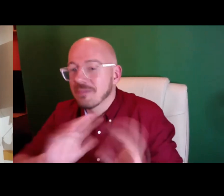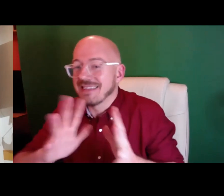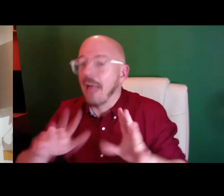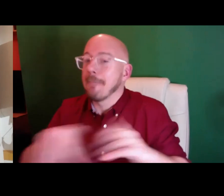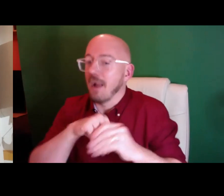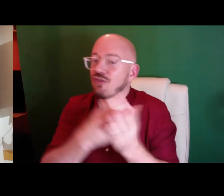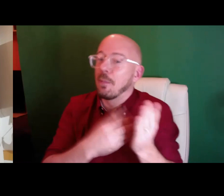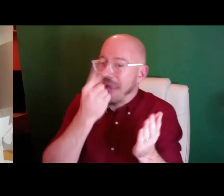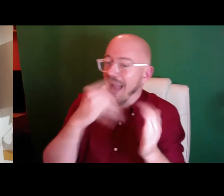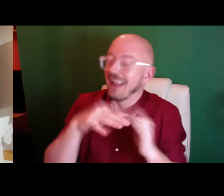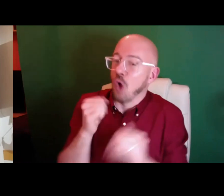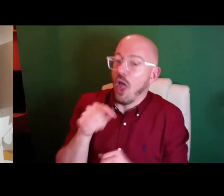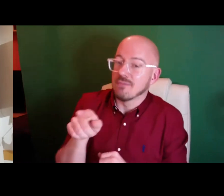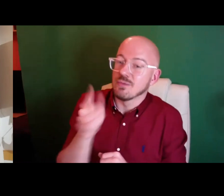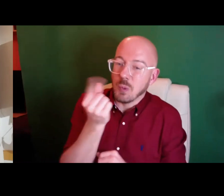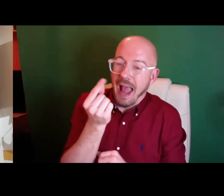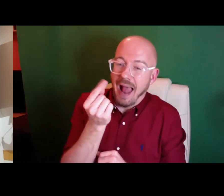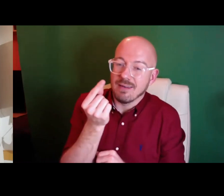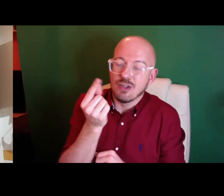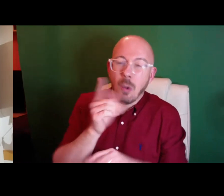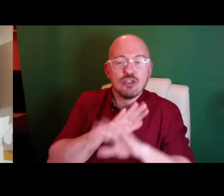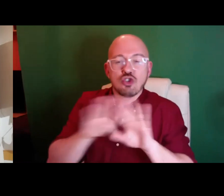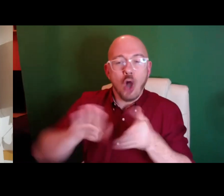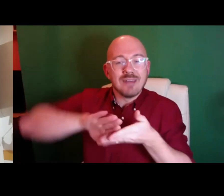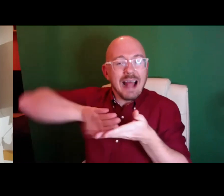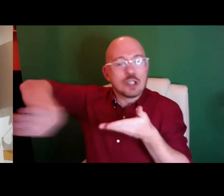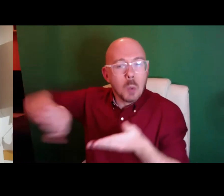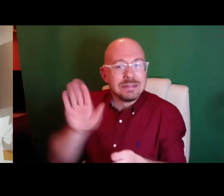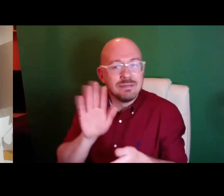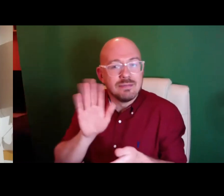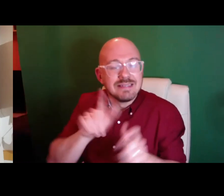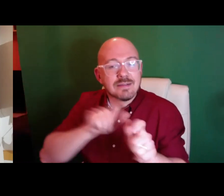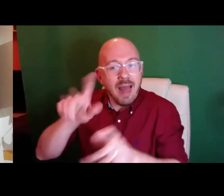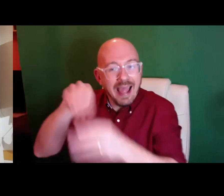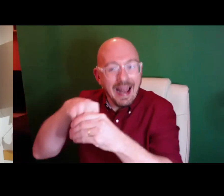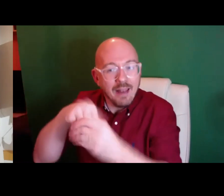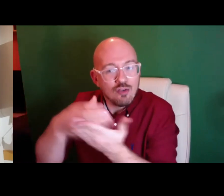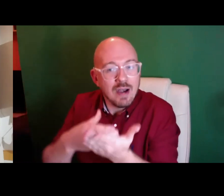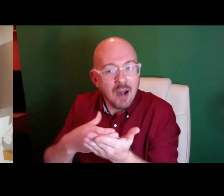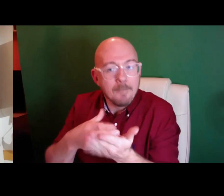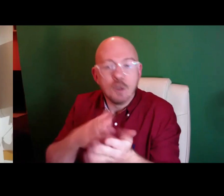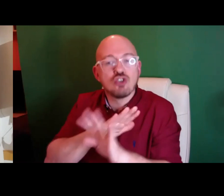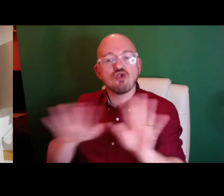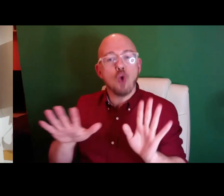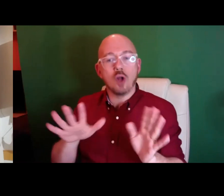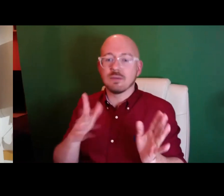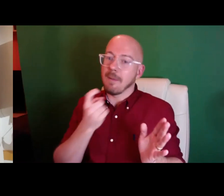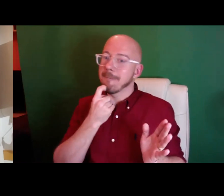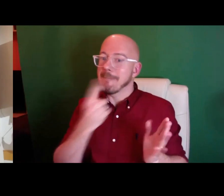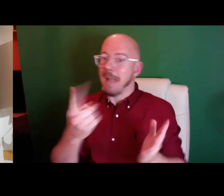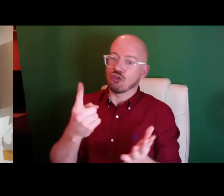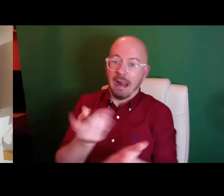actually mentioned in the Curriculum for Excellence. And you can include BSL in the curriculum. It's not